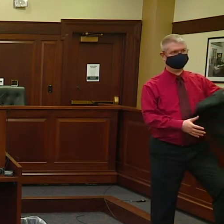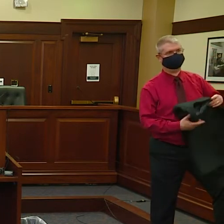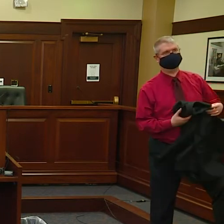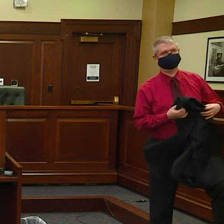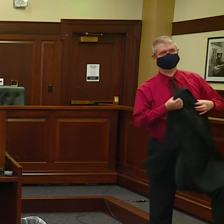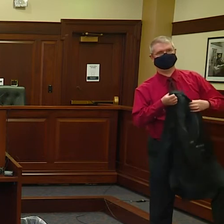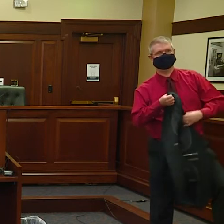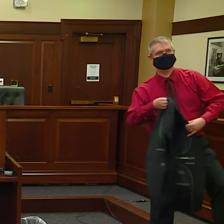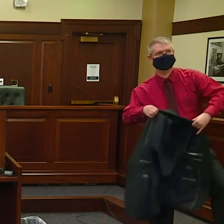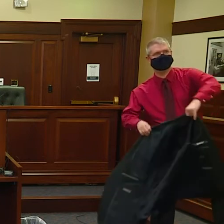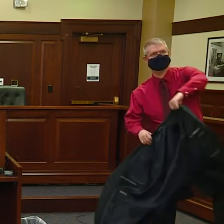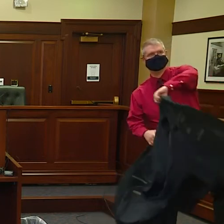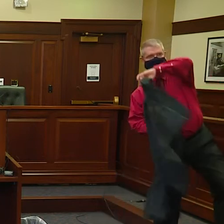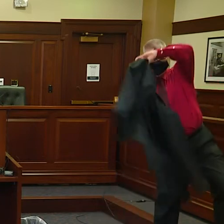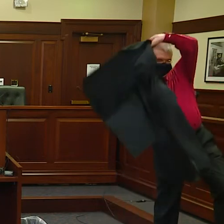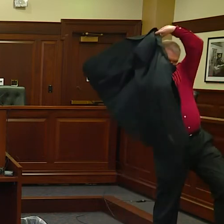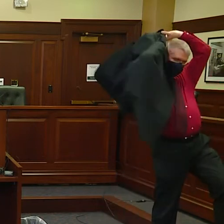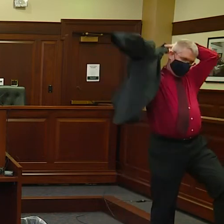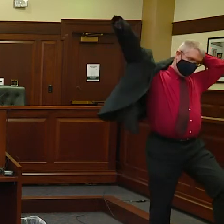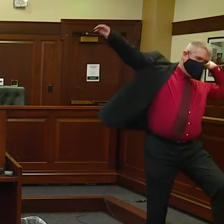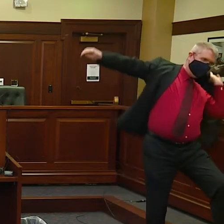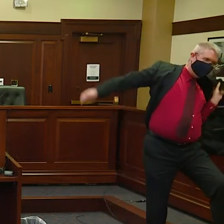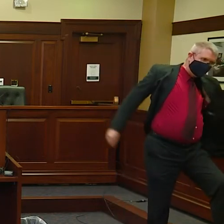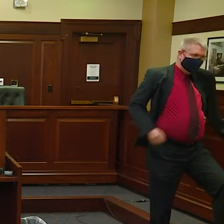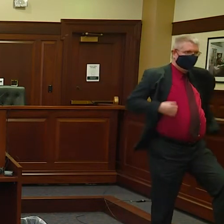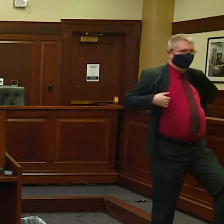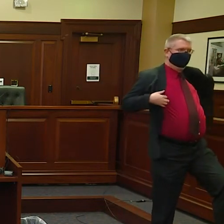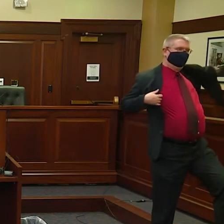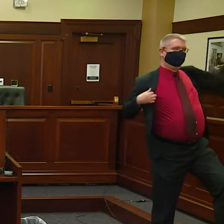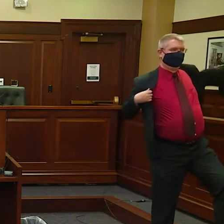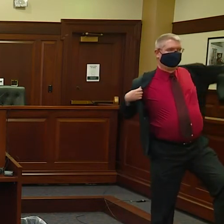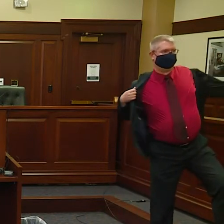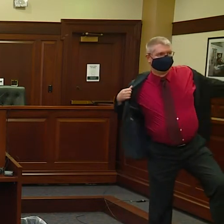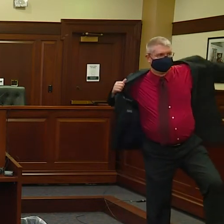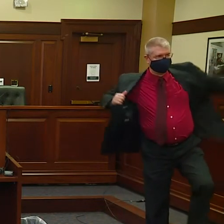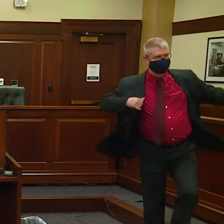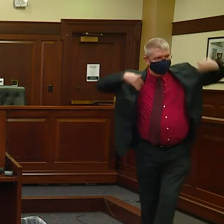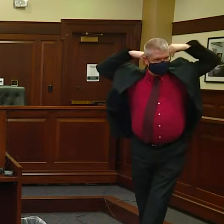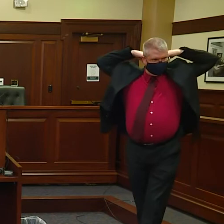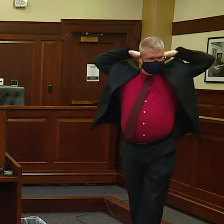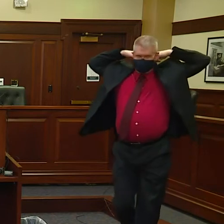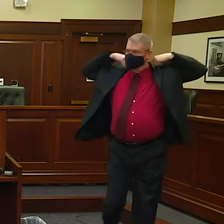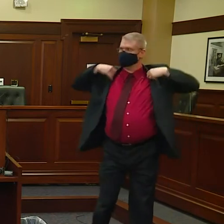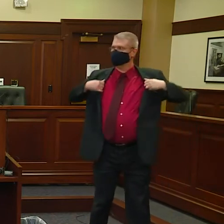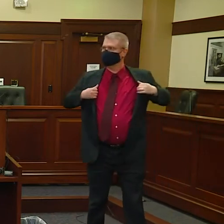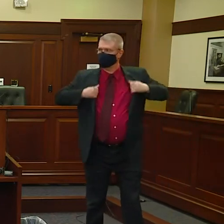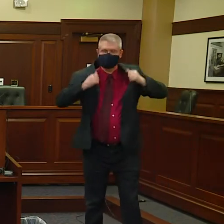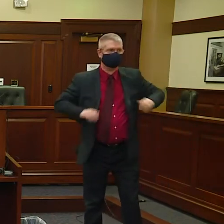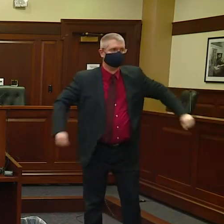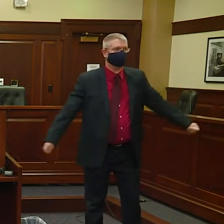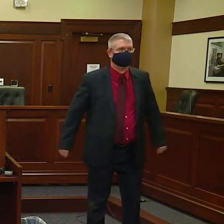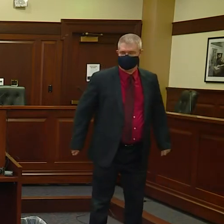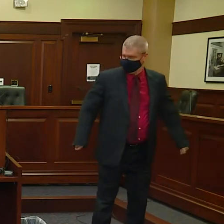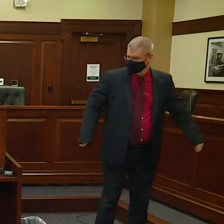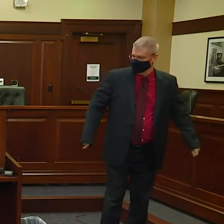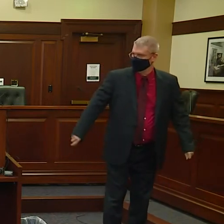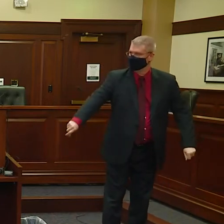to restate the question real fast? Yes. Yeah. Unless you want to tell me. Well, it's broken.